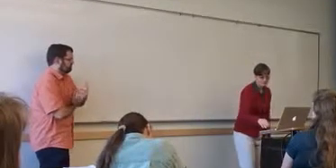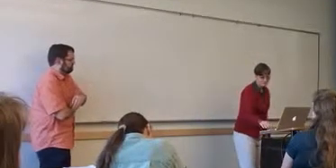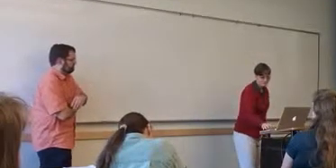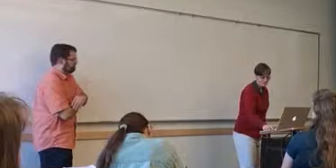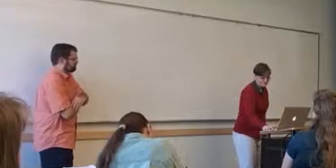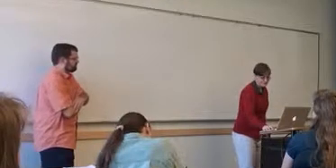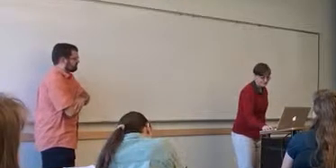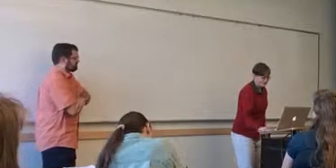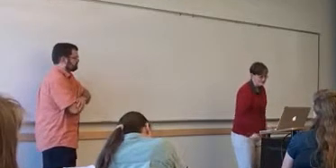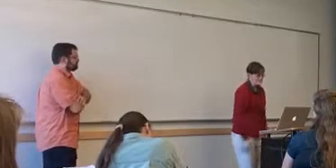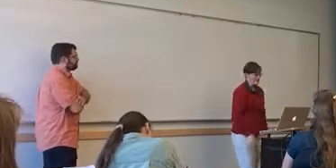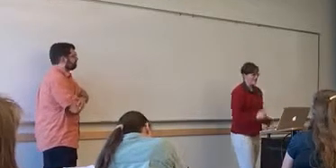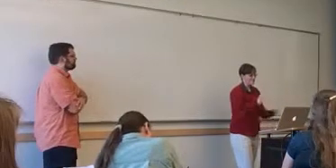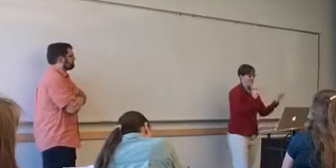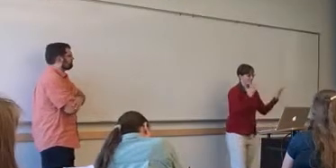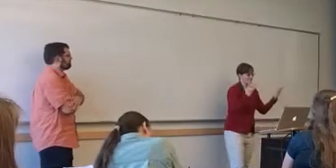Anything you wanted to add,